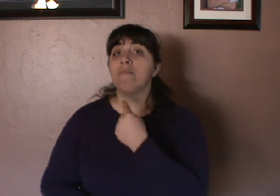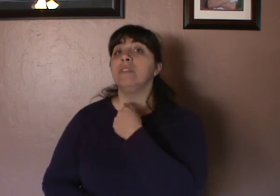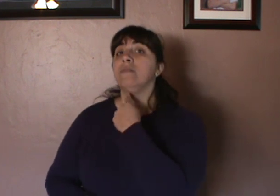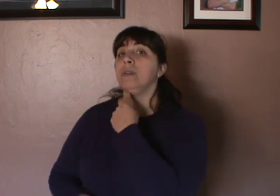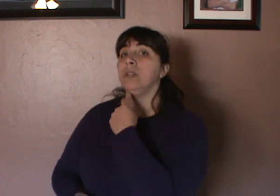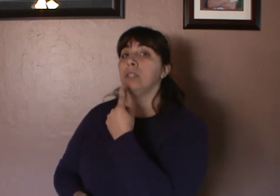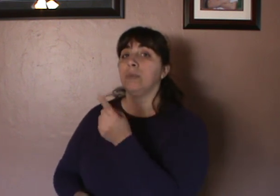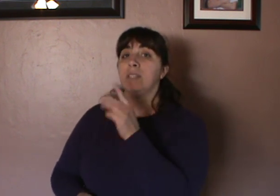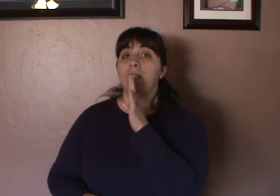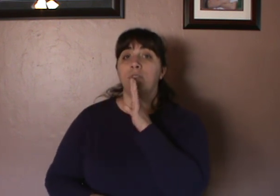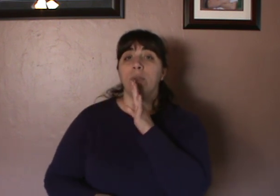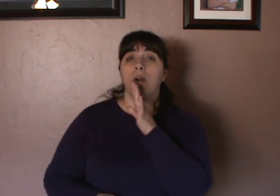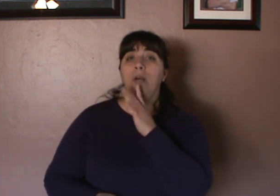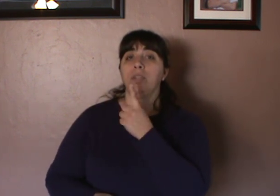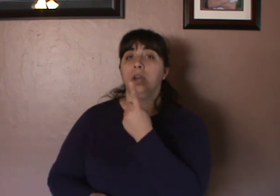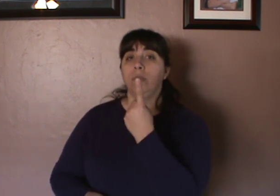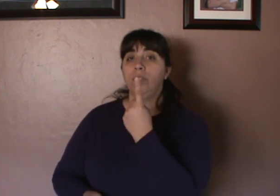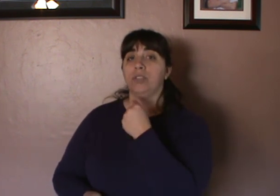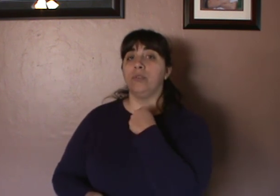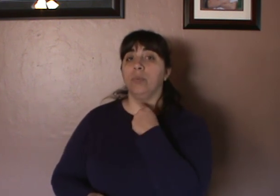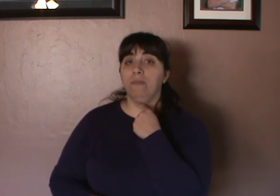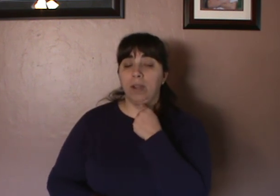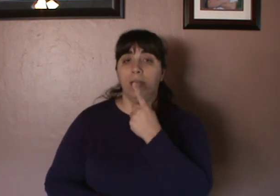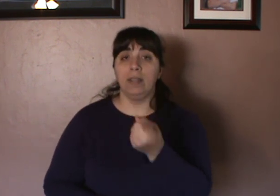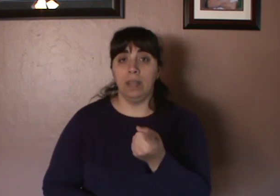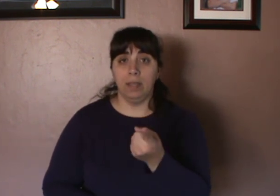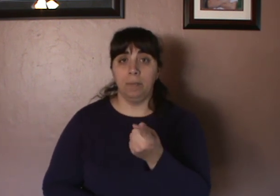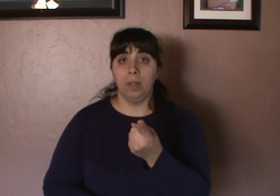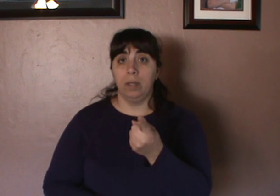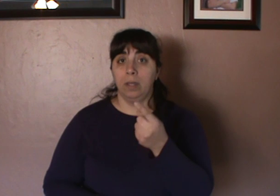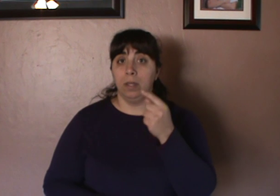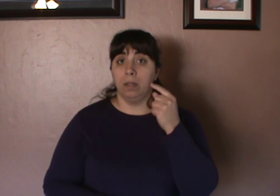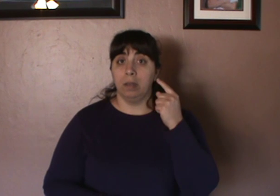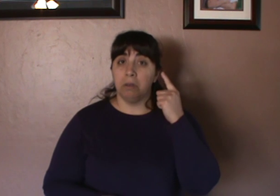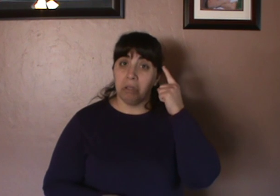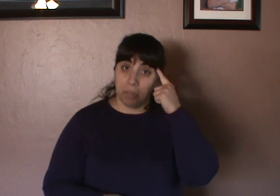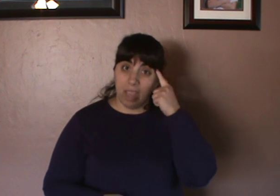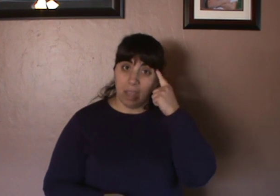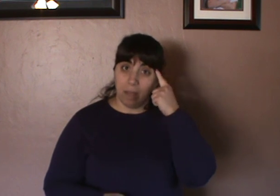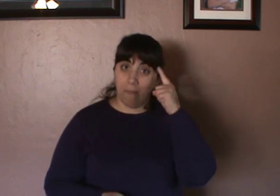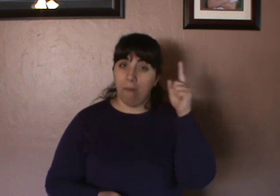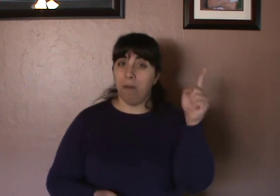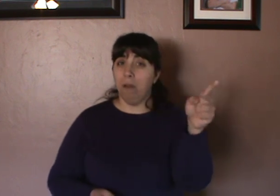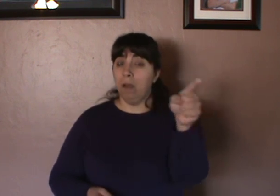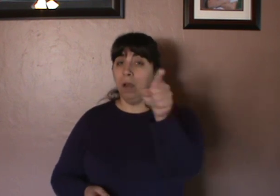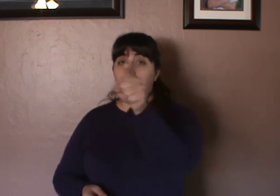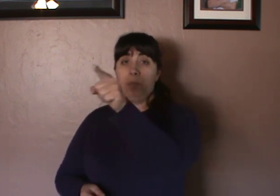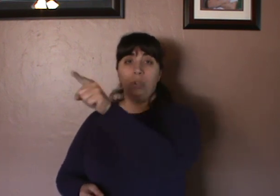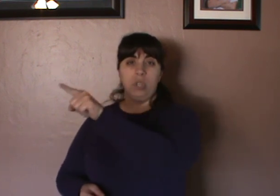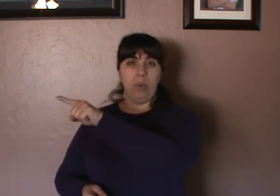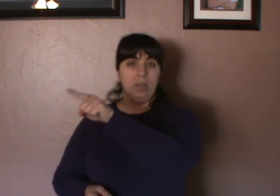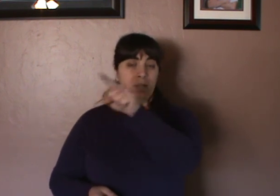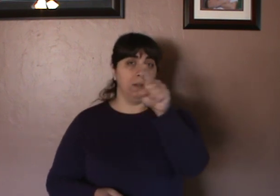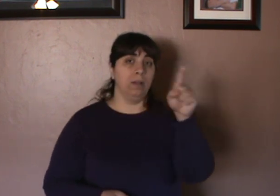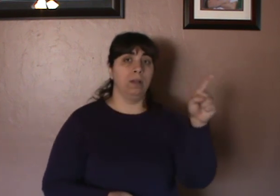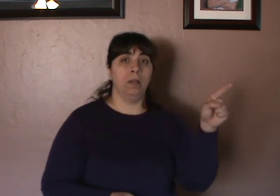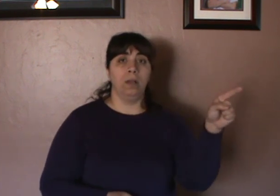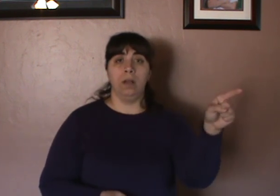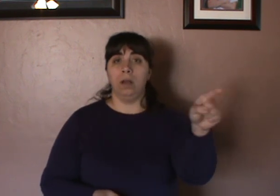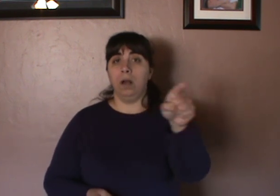right? So instead of doing all the talk, we just use one finger, I tell them to think of, and we'll just point to all